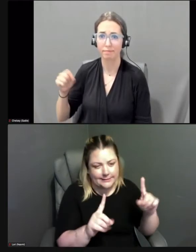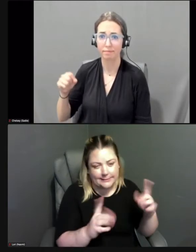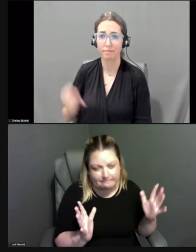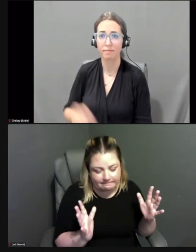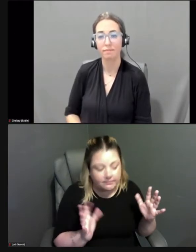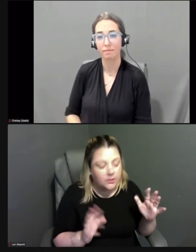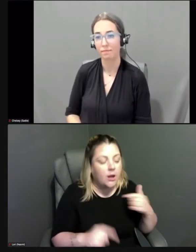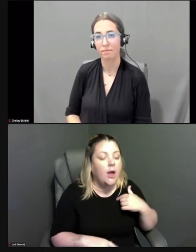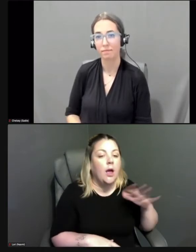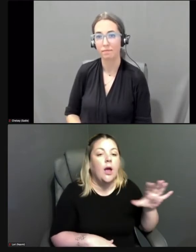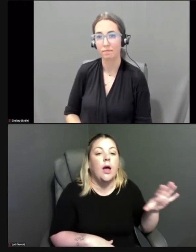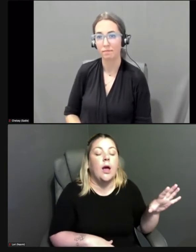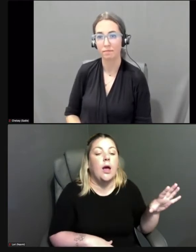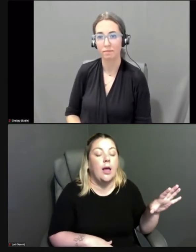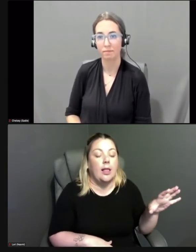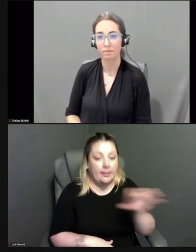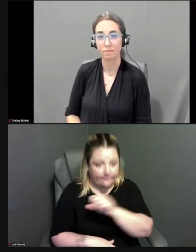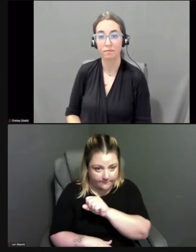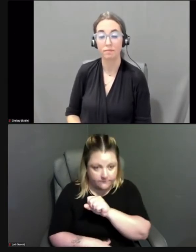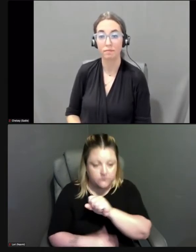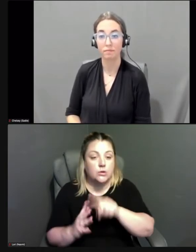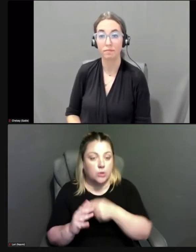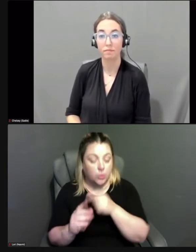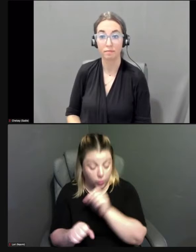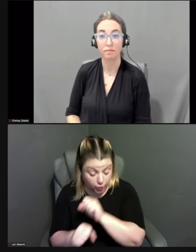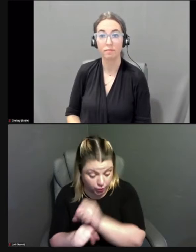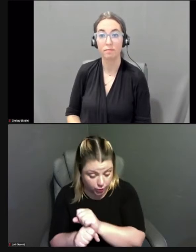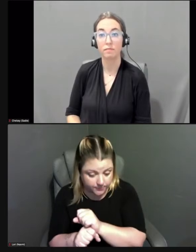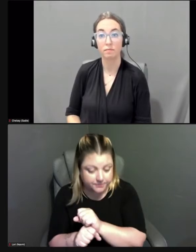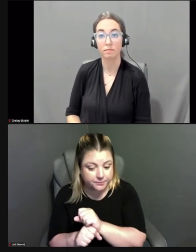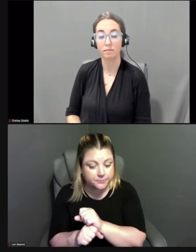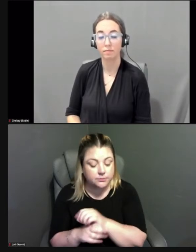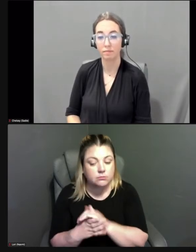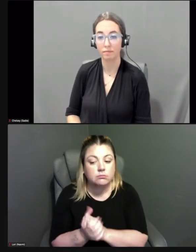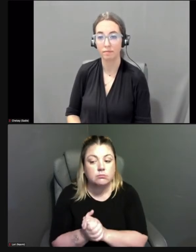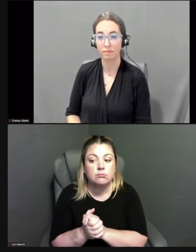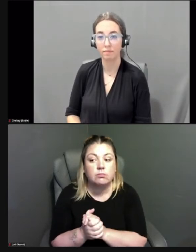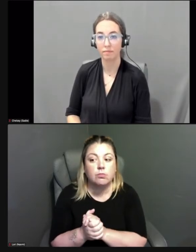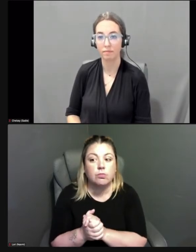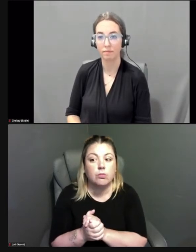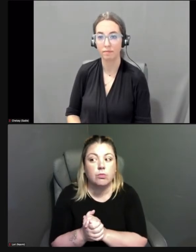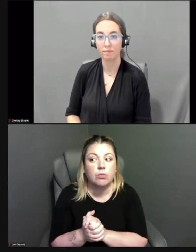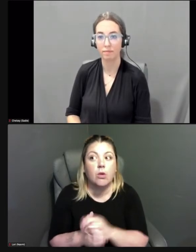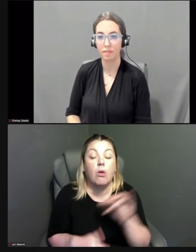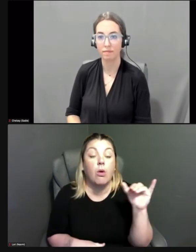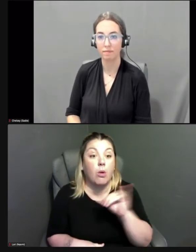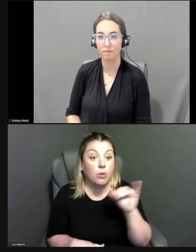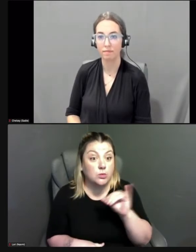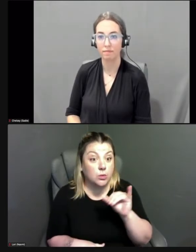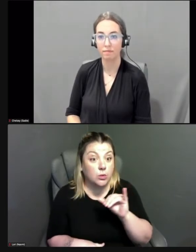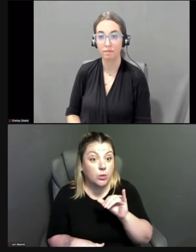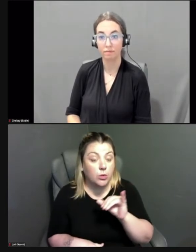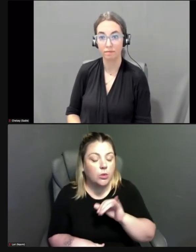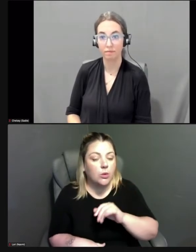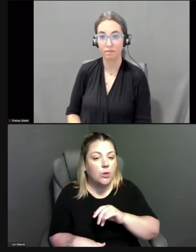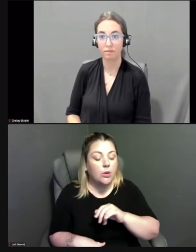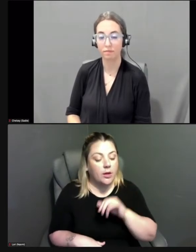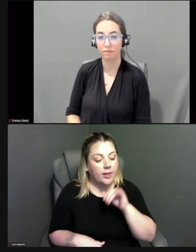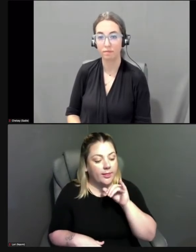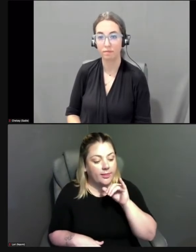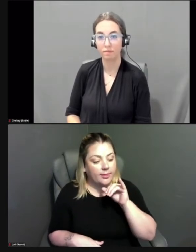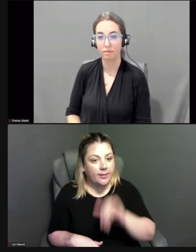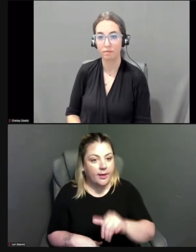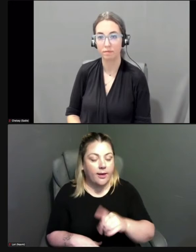I left college, I got a job, and interestingly, that around that time was when I would say that, like, my